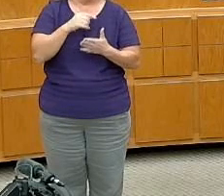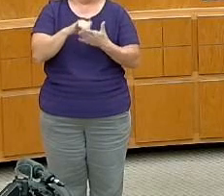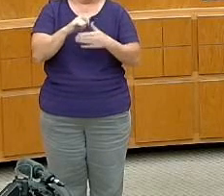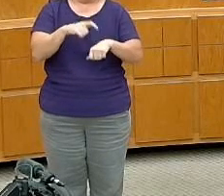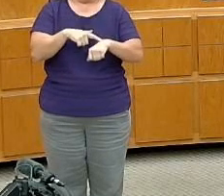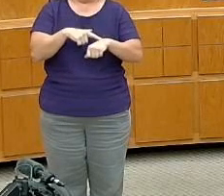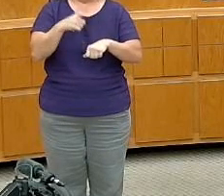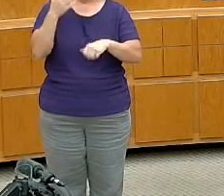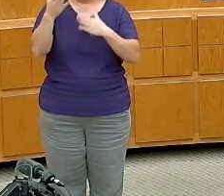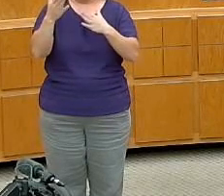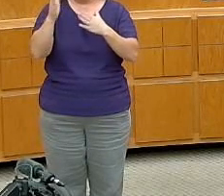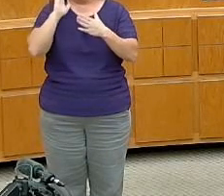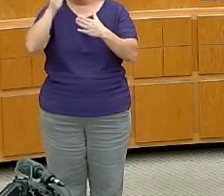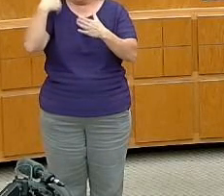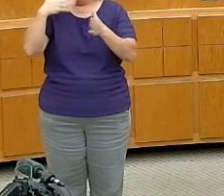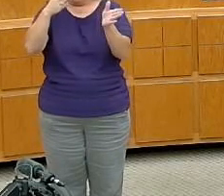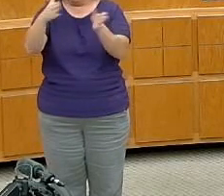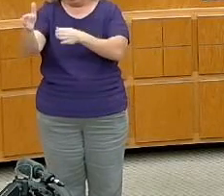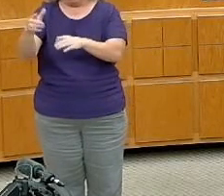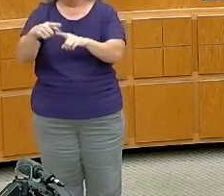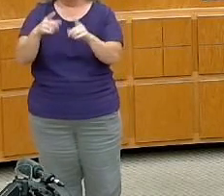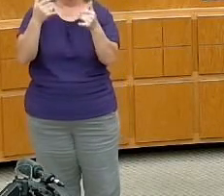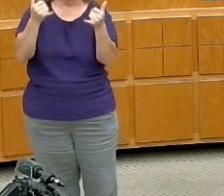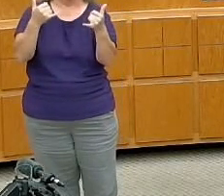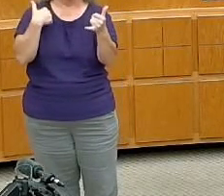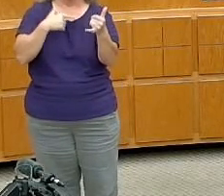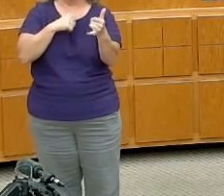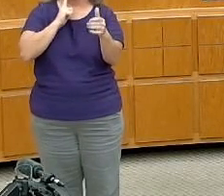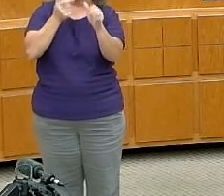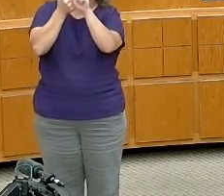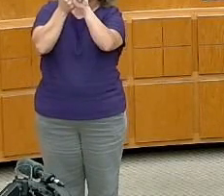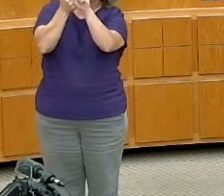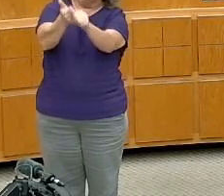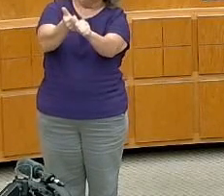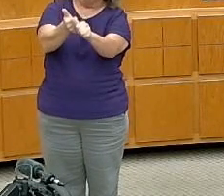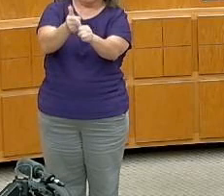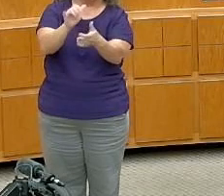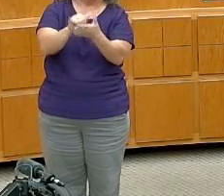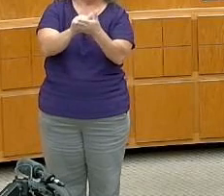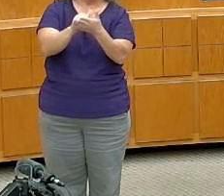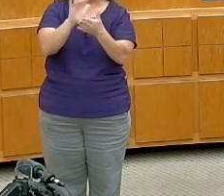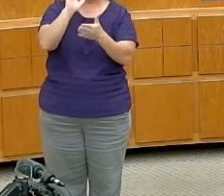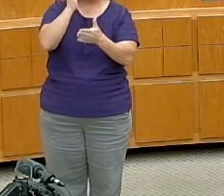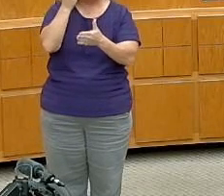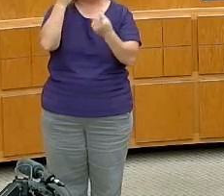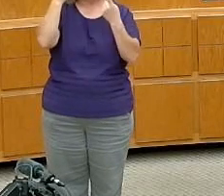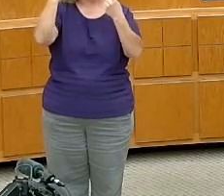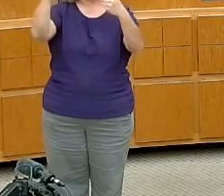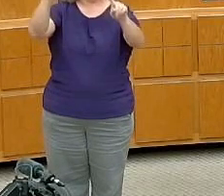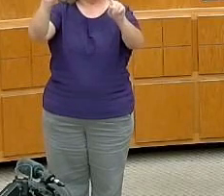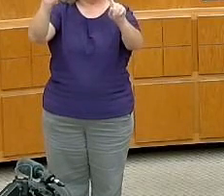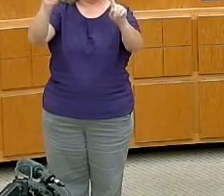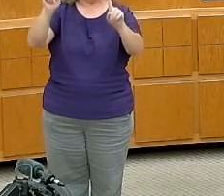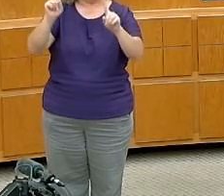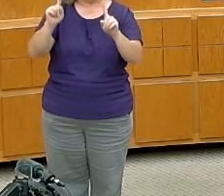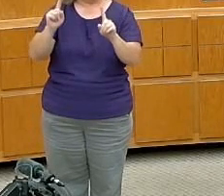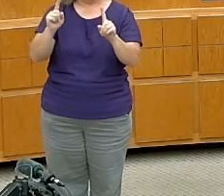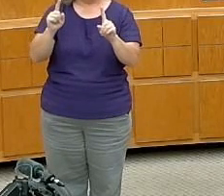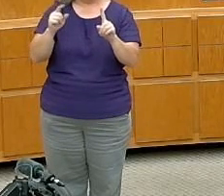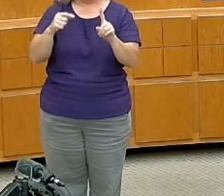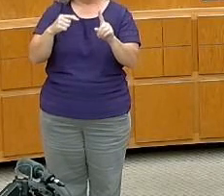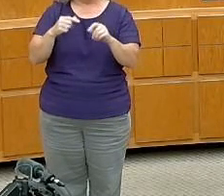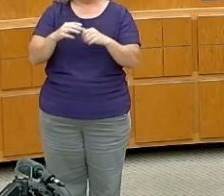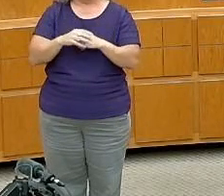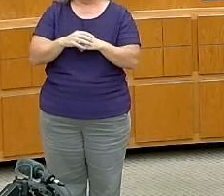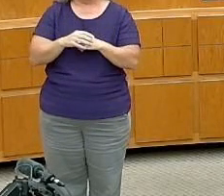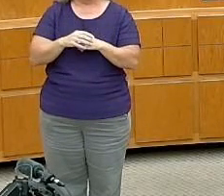some type of plan. But right now we're staying the course because that seems to be effective and be working. And I said earlier